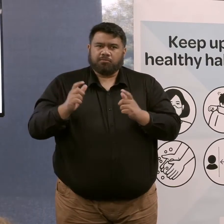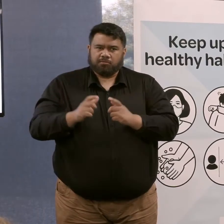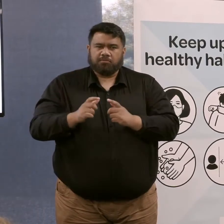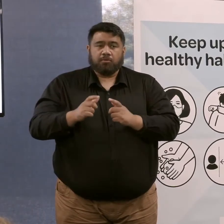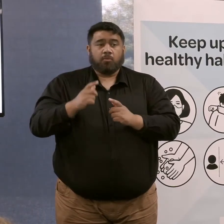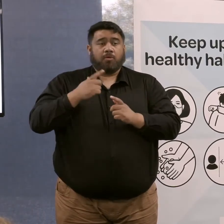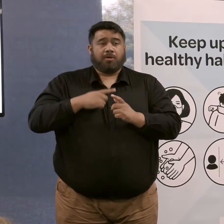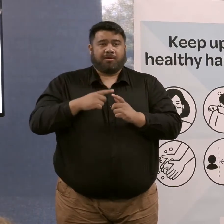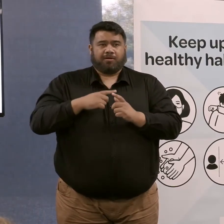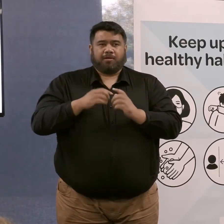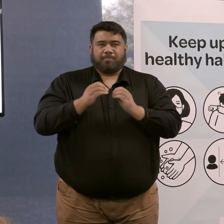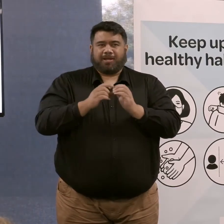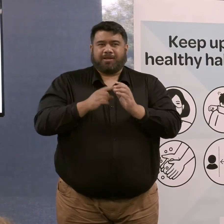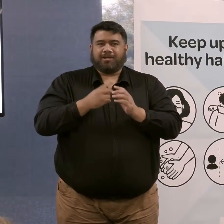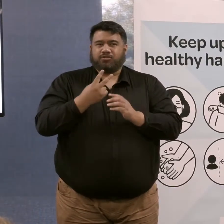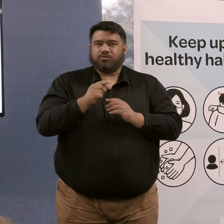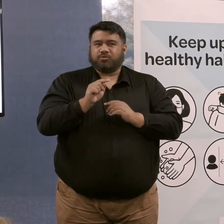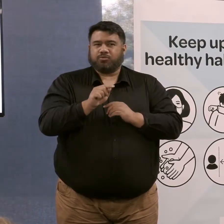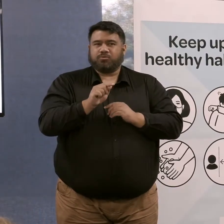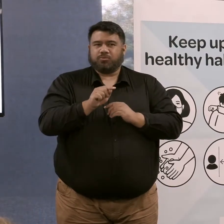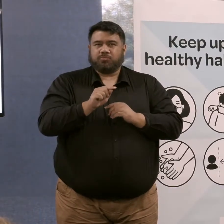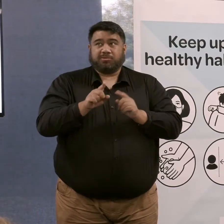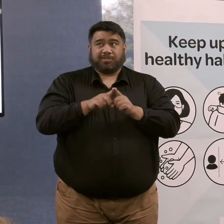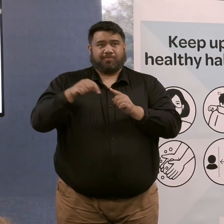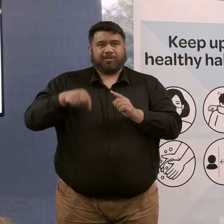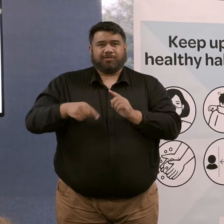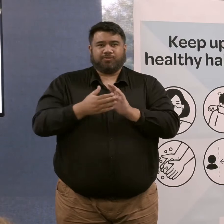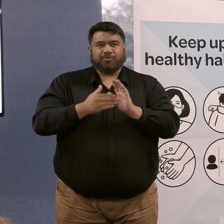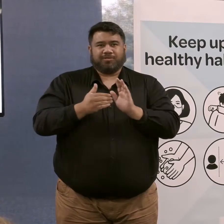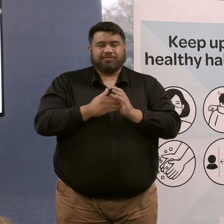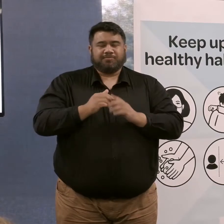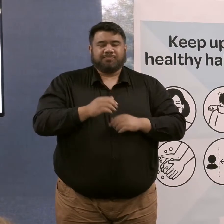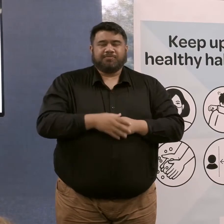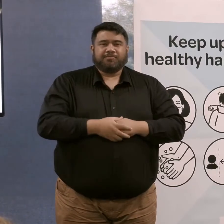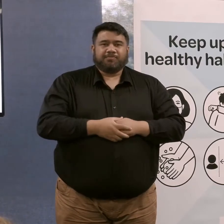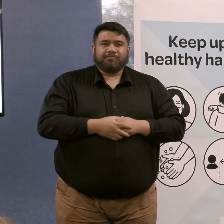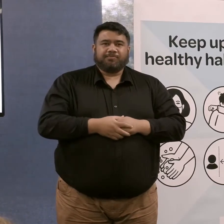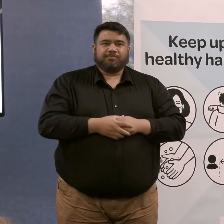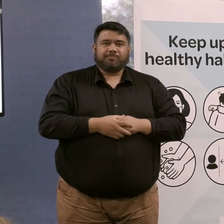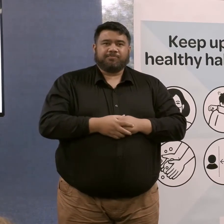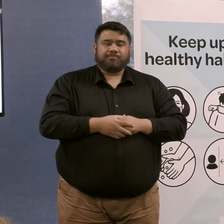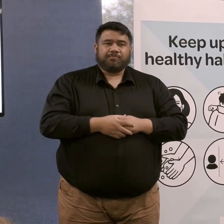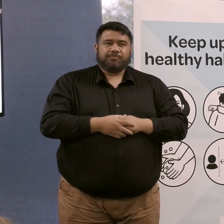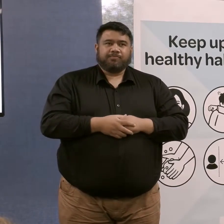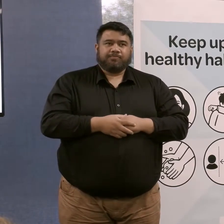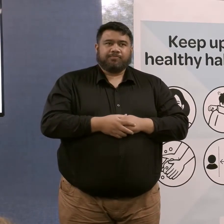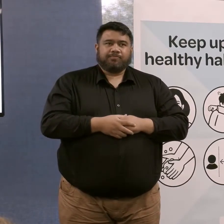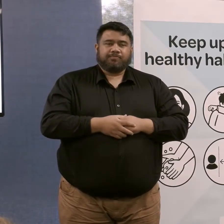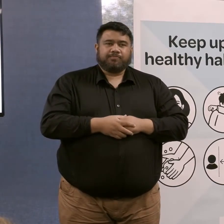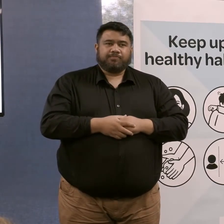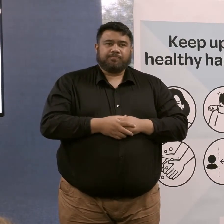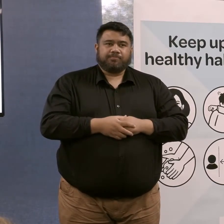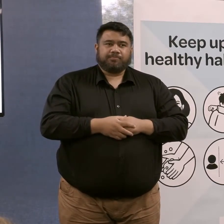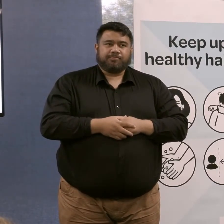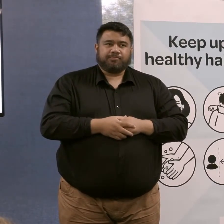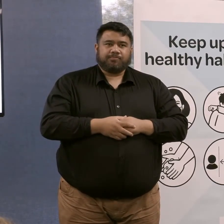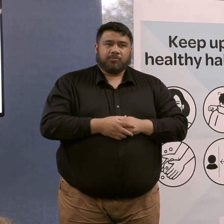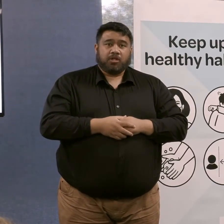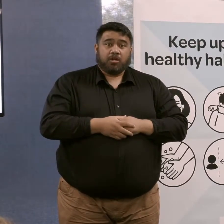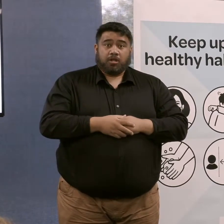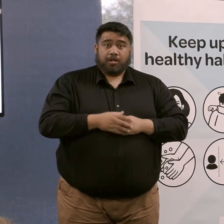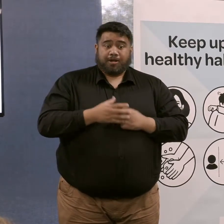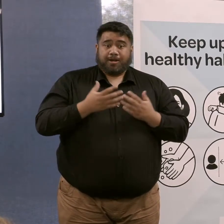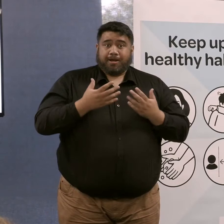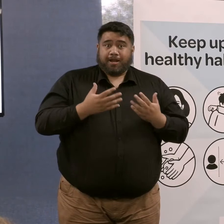driven by BA2 subvariant, as is our one. The important thing about this is we've got some early evidence